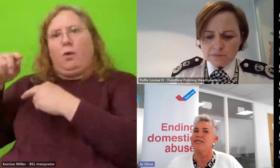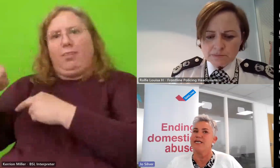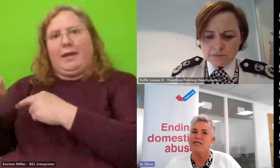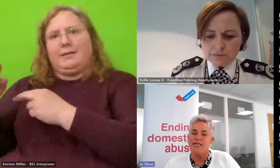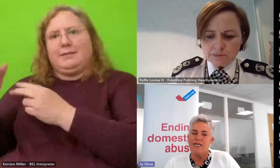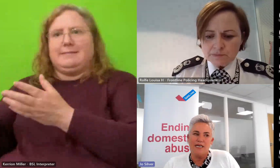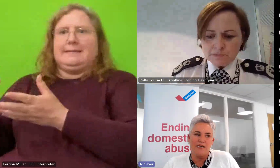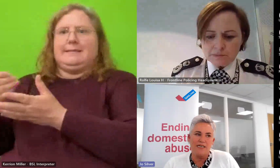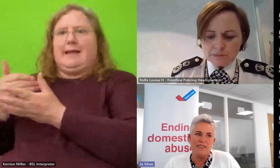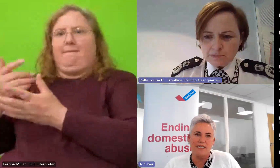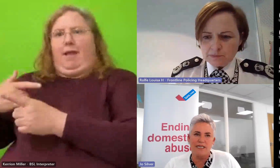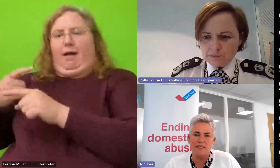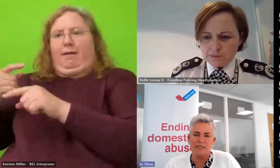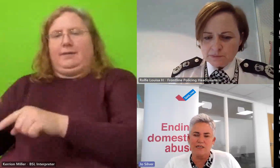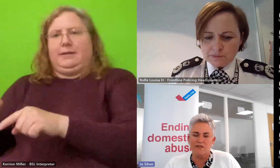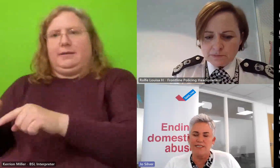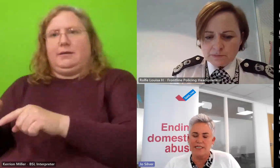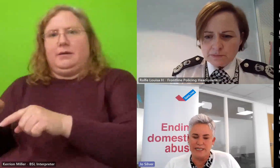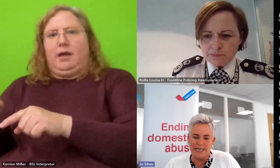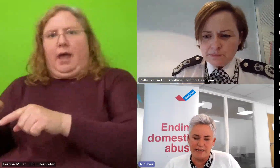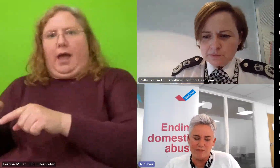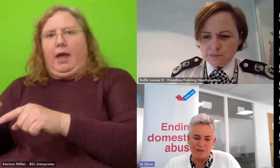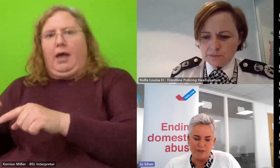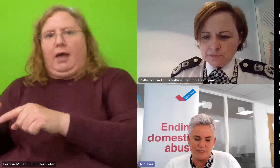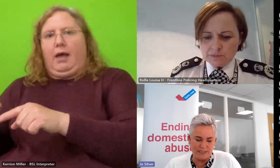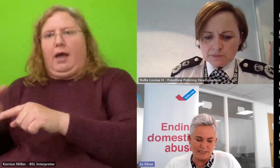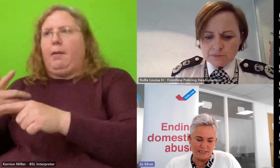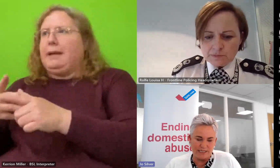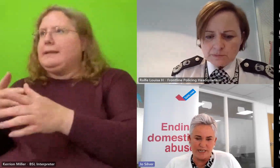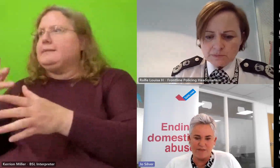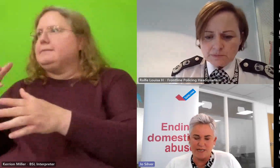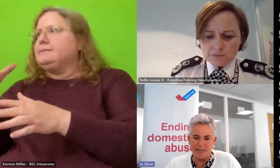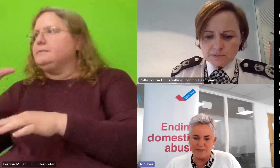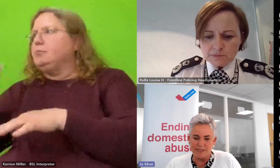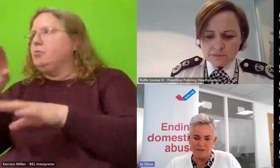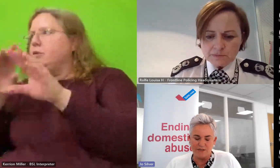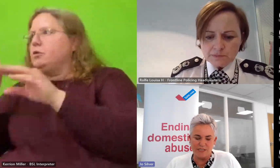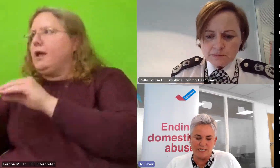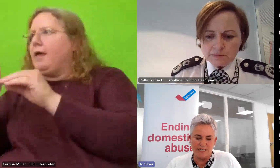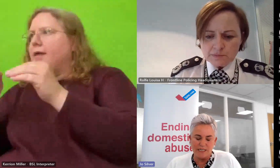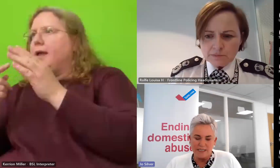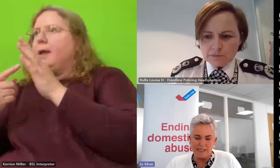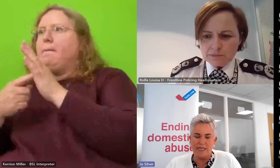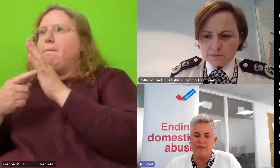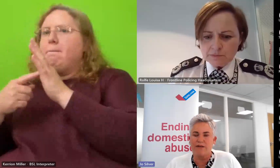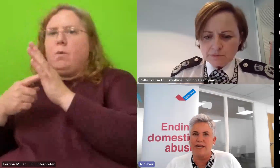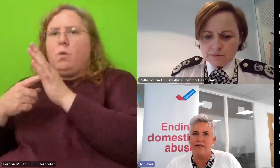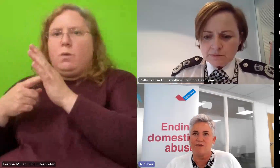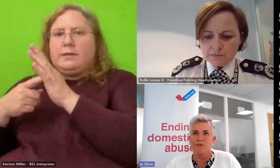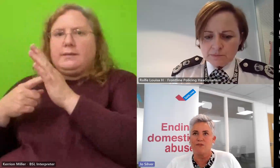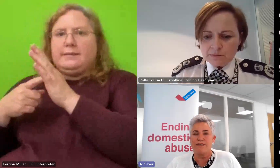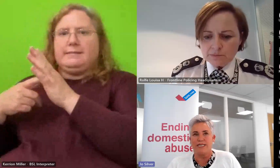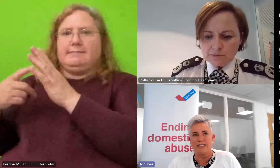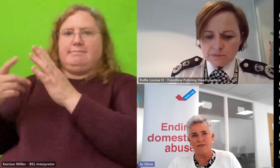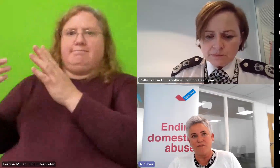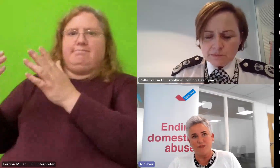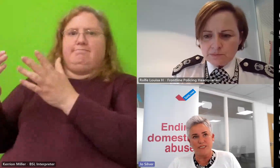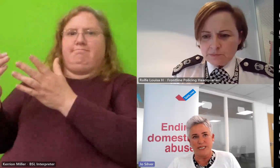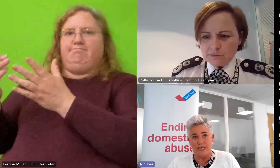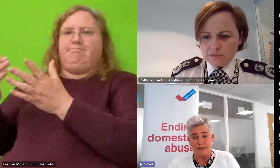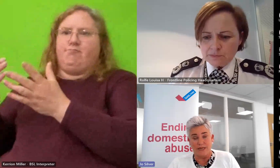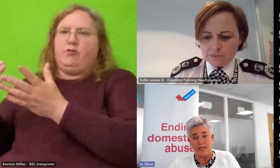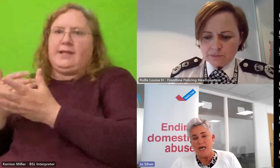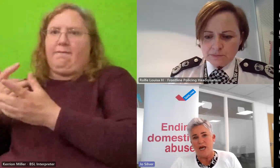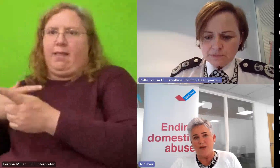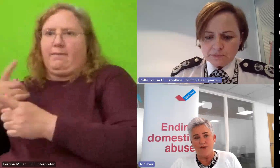pulled together, it's critically important to Safe Lives not to take our eye off the ball with this. So we've